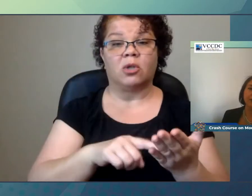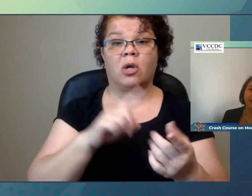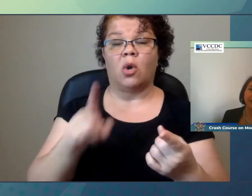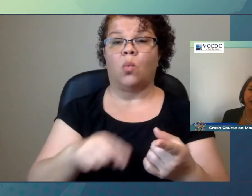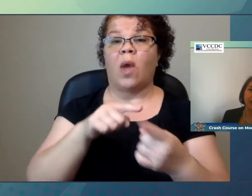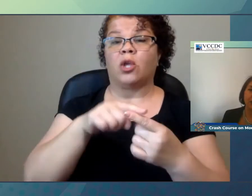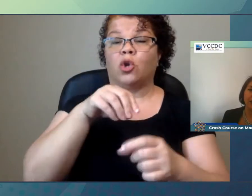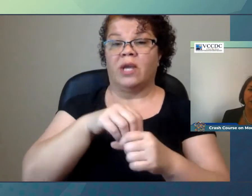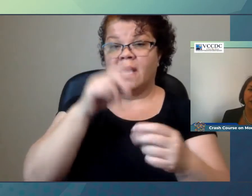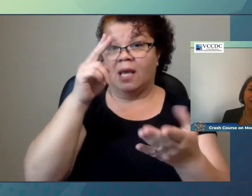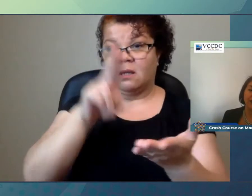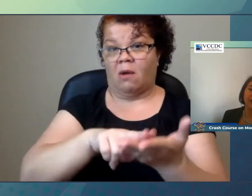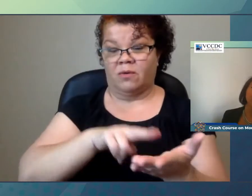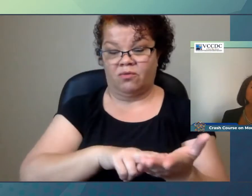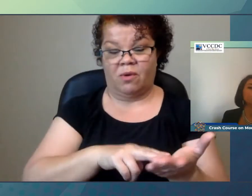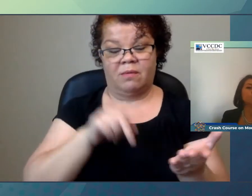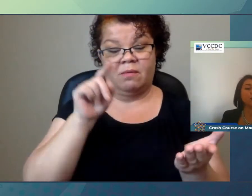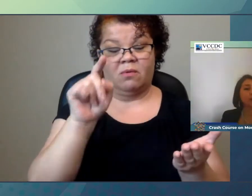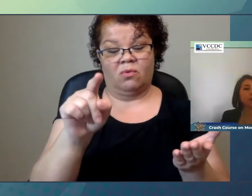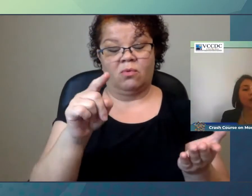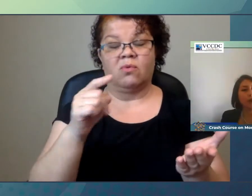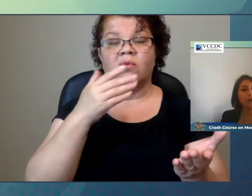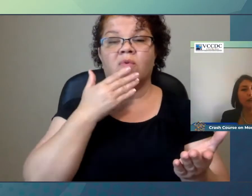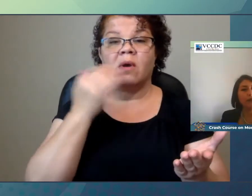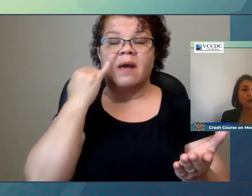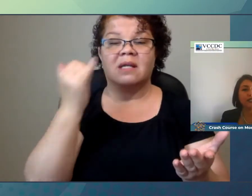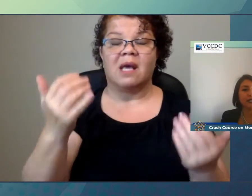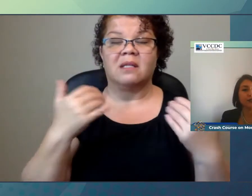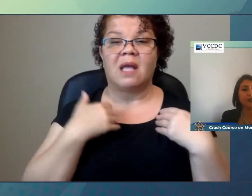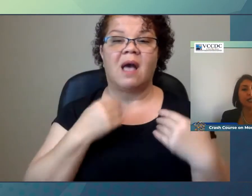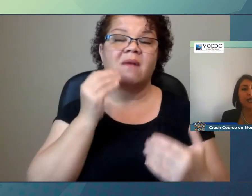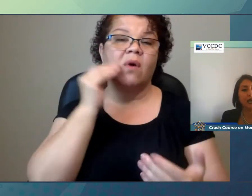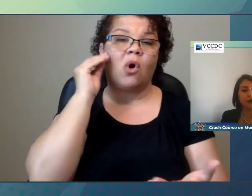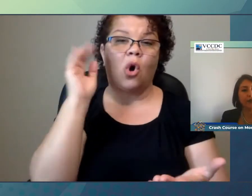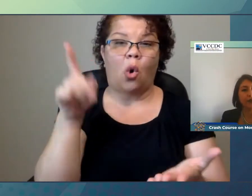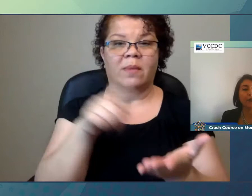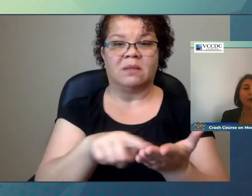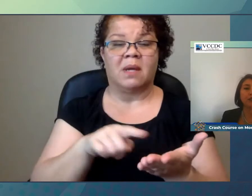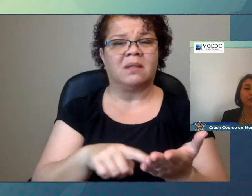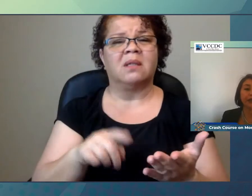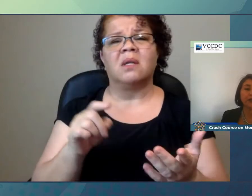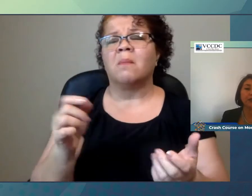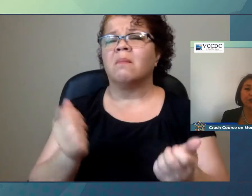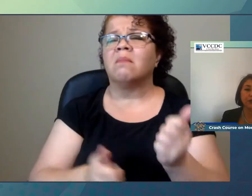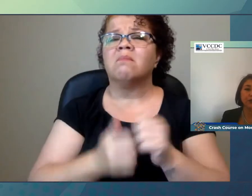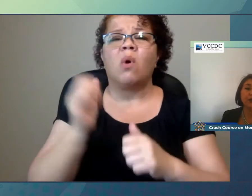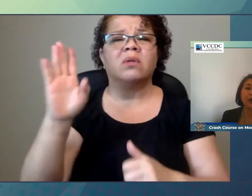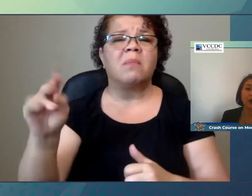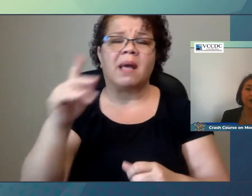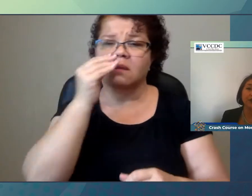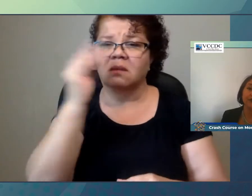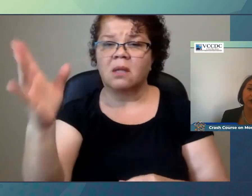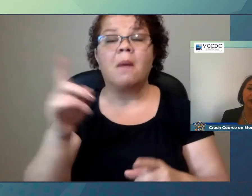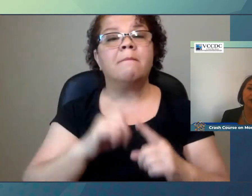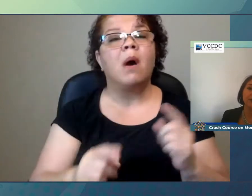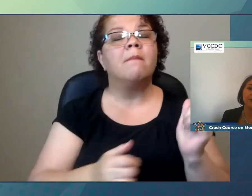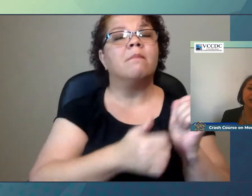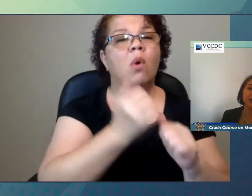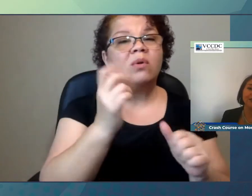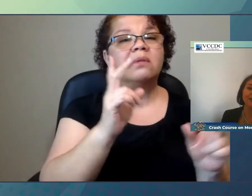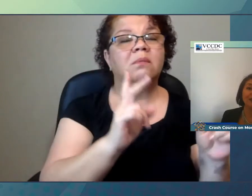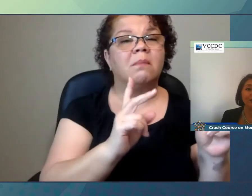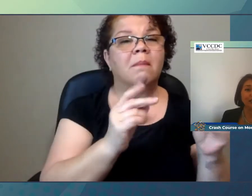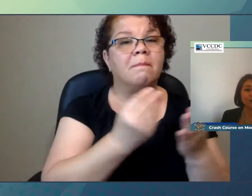idea would be to get a home inspection. This is not a requirement of most lenders. However, most buyers do opt for a